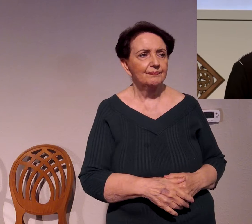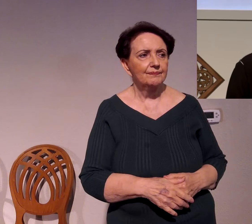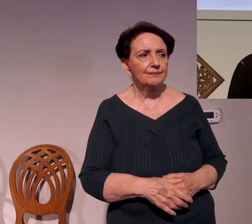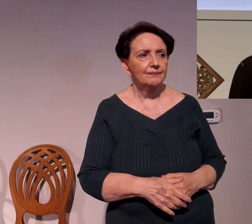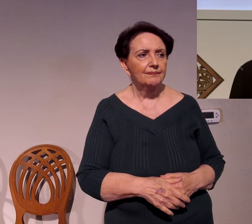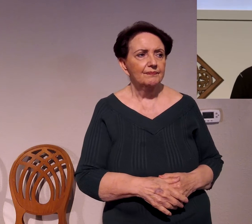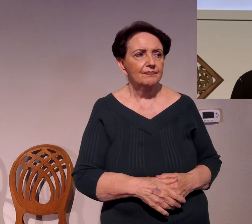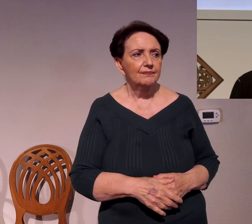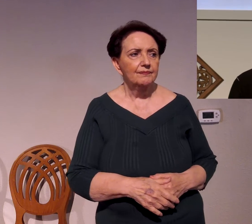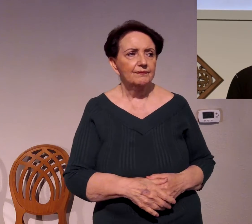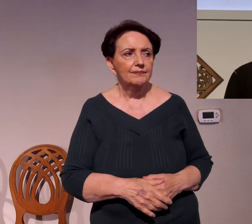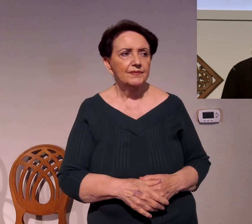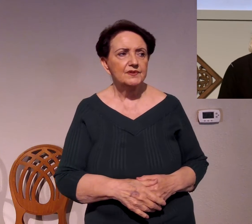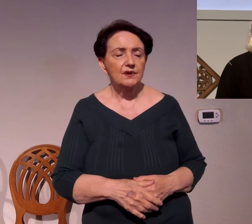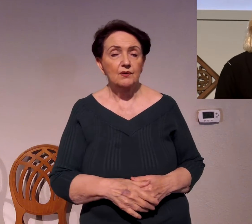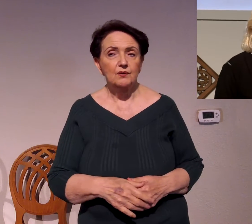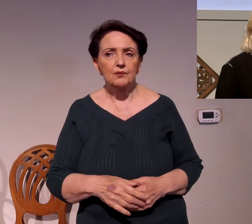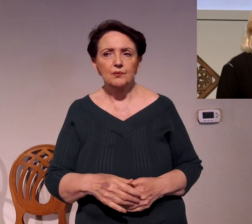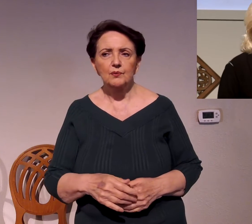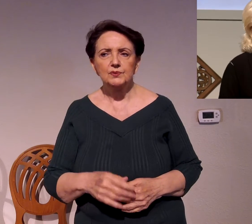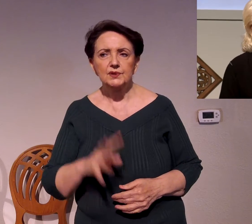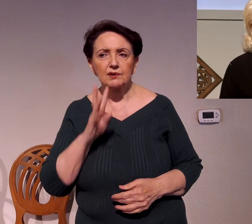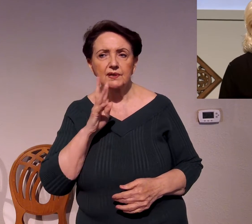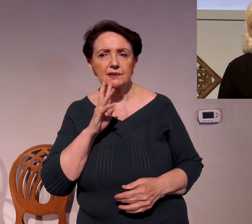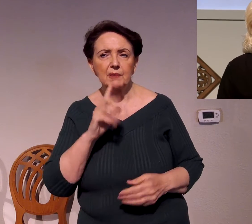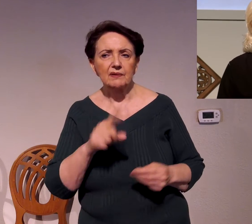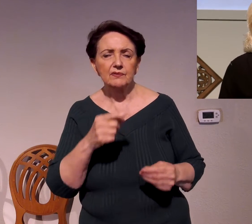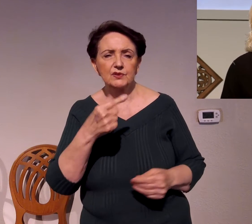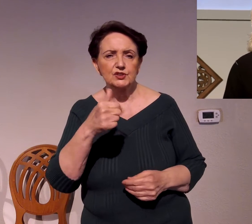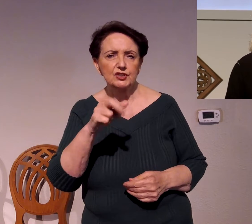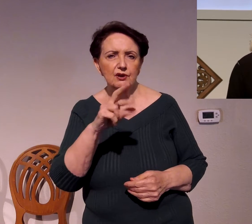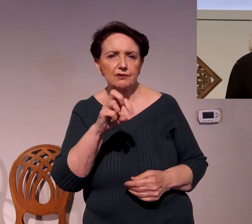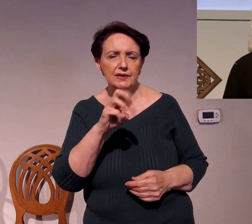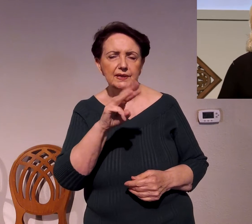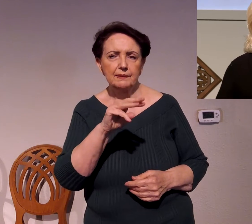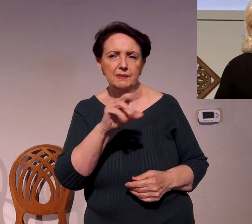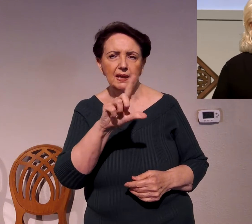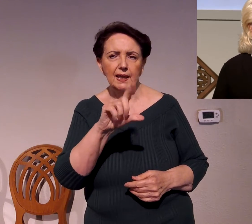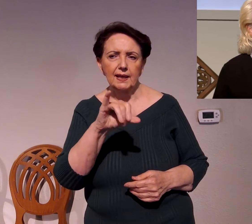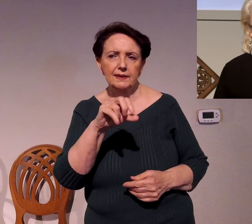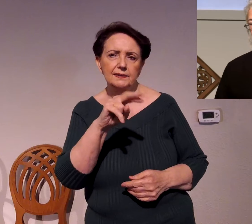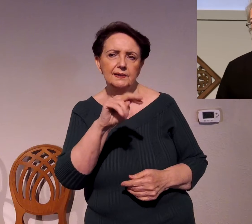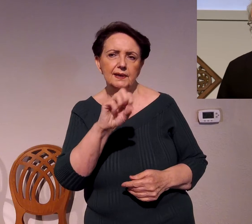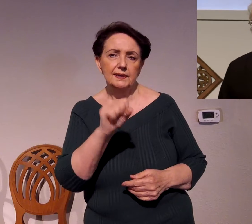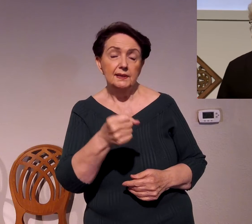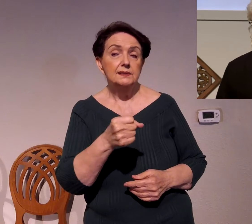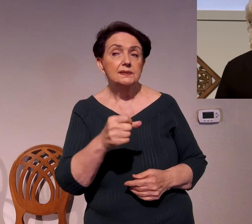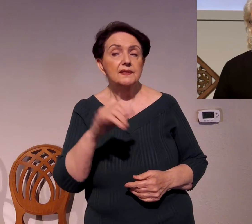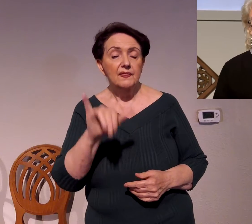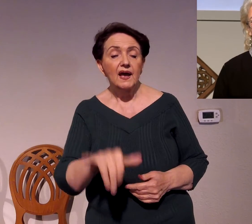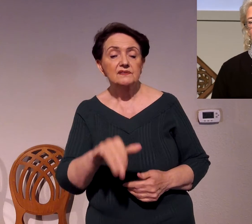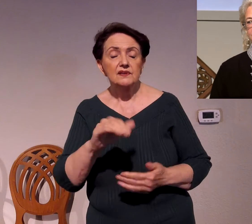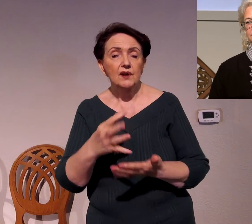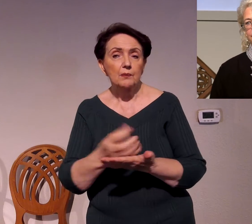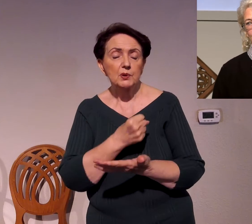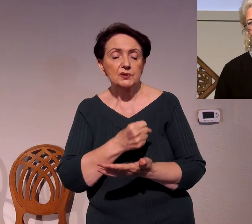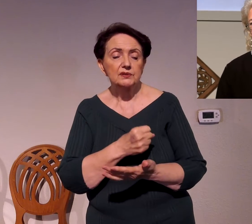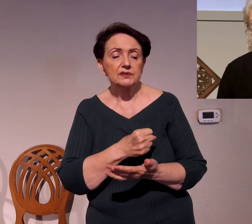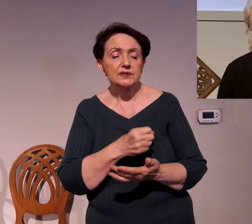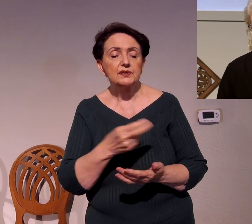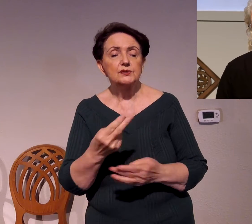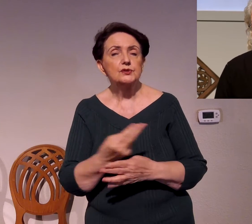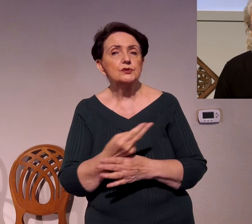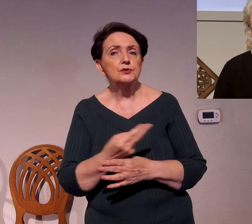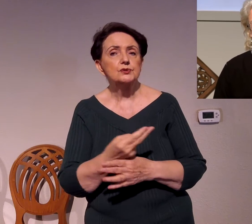along with these gremlins, we really want to recognize that this is an opportunity for us to put our spiritual practice to